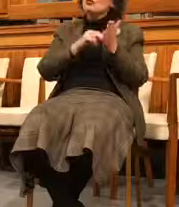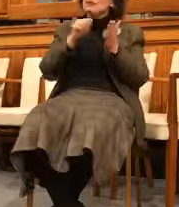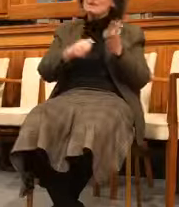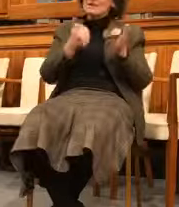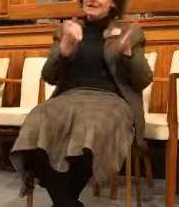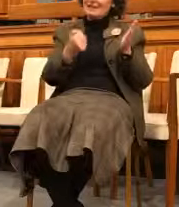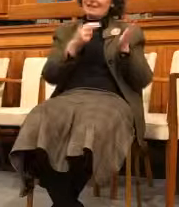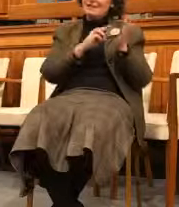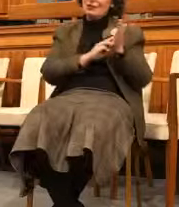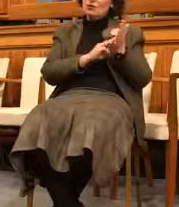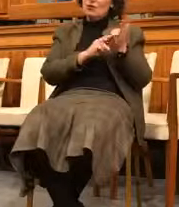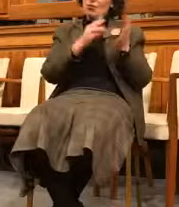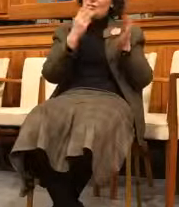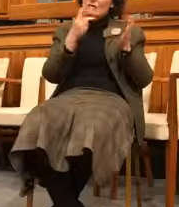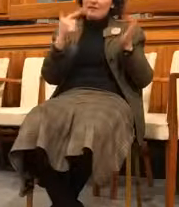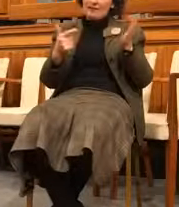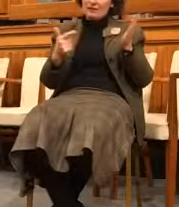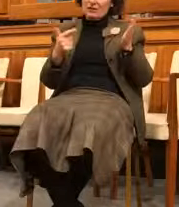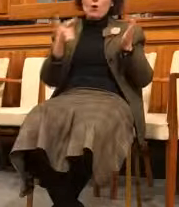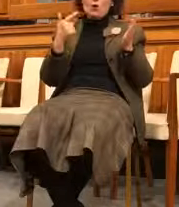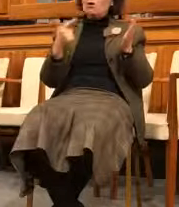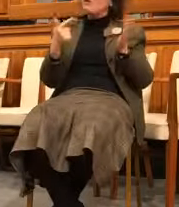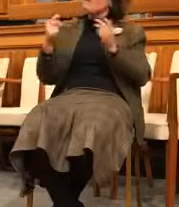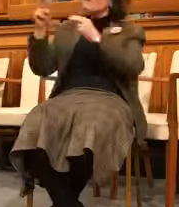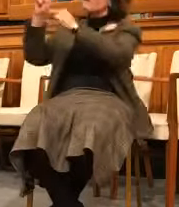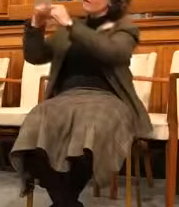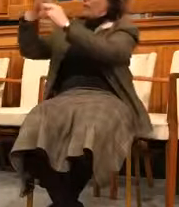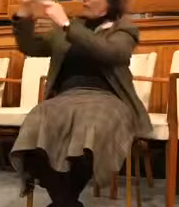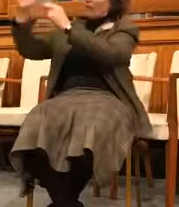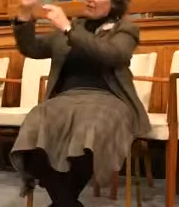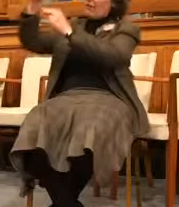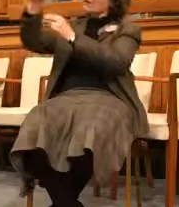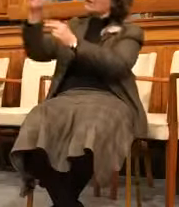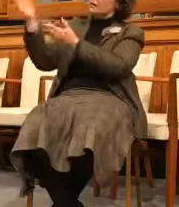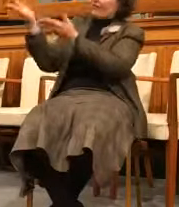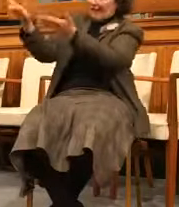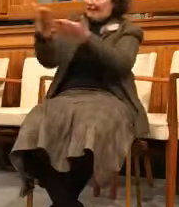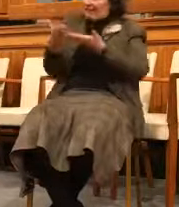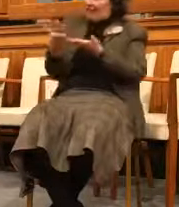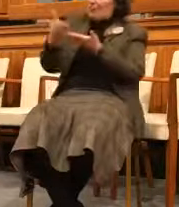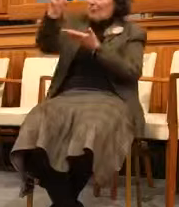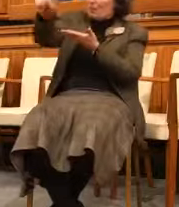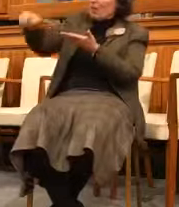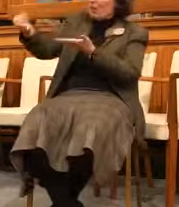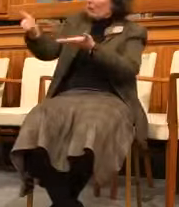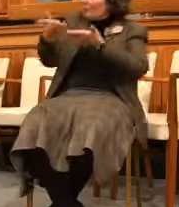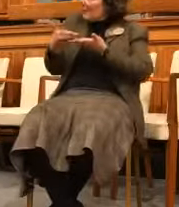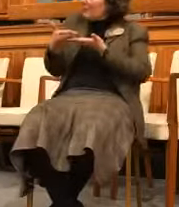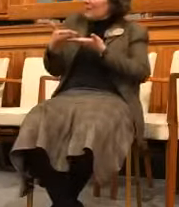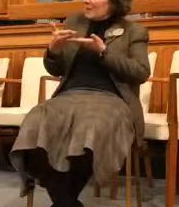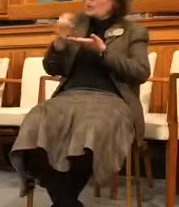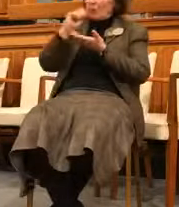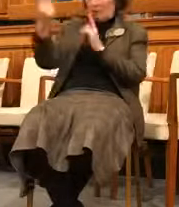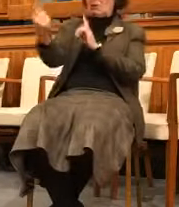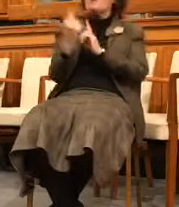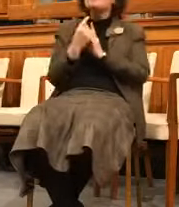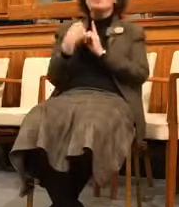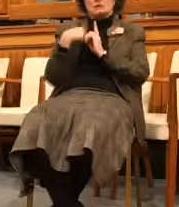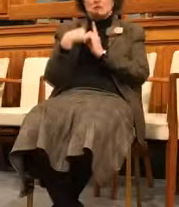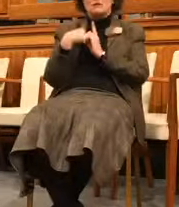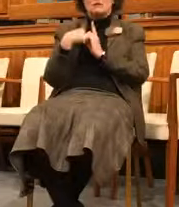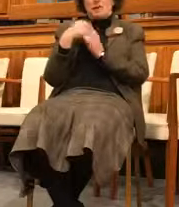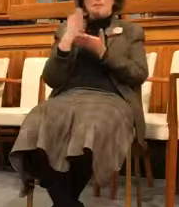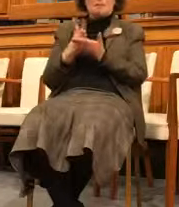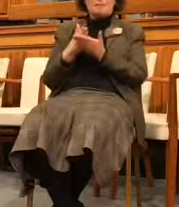Father giveth me shall come to me. And listen to this, and him that cometh to me,